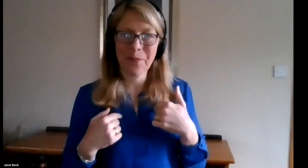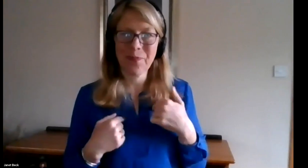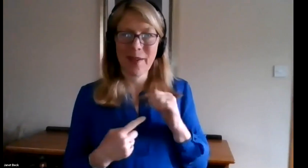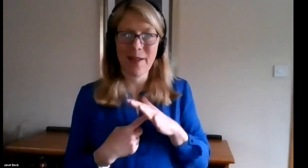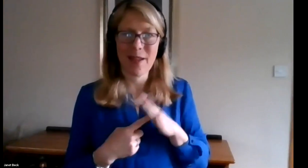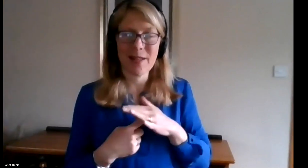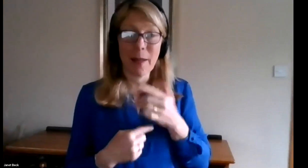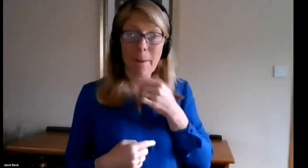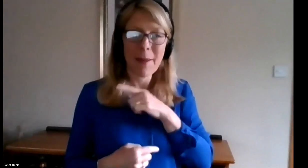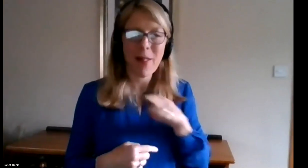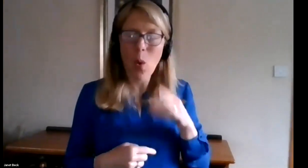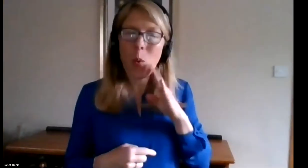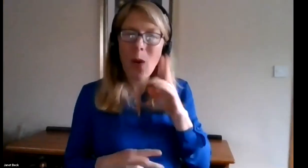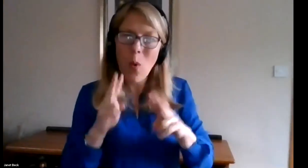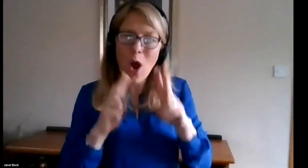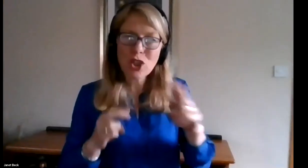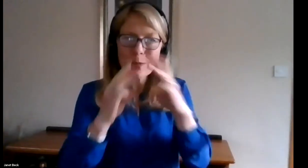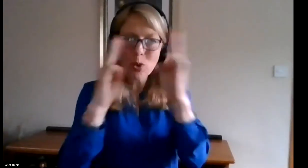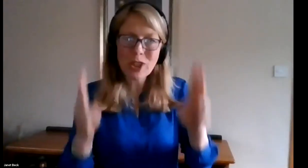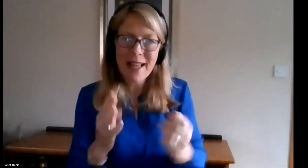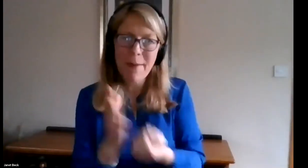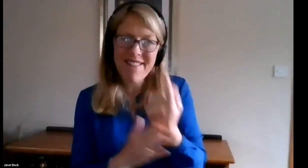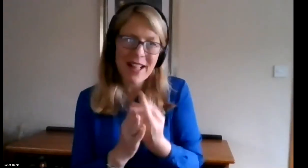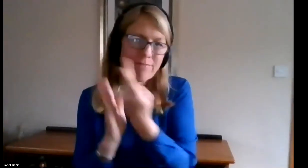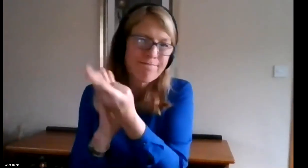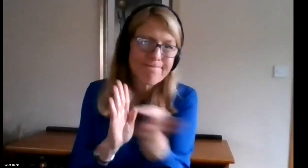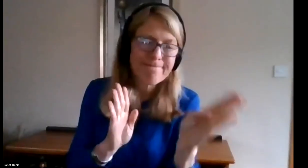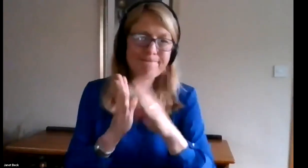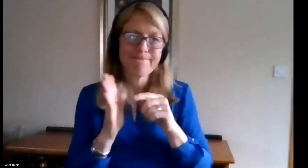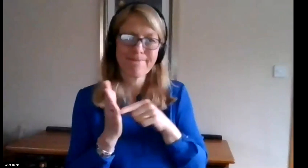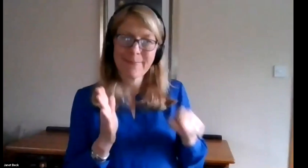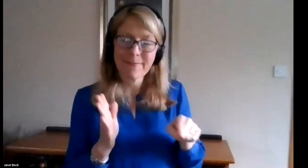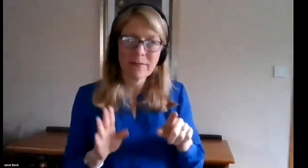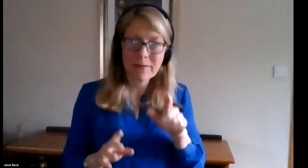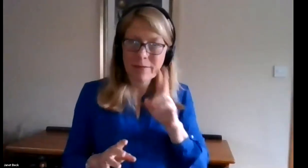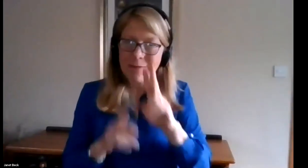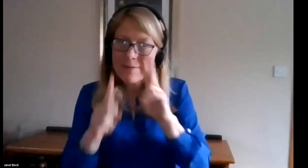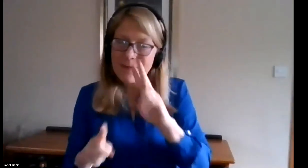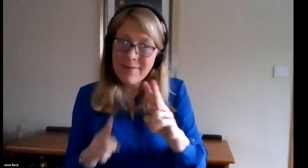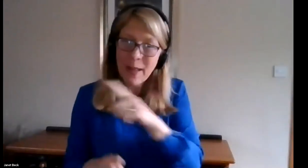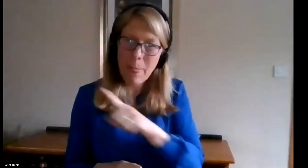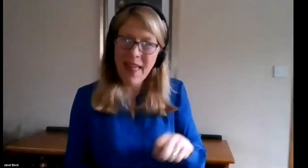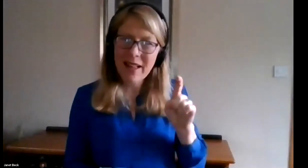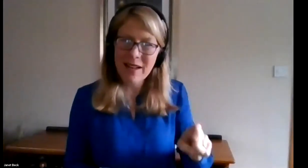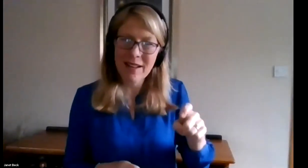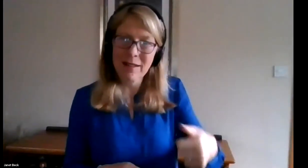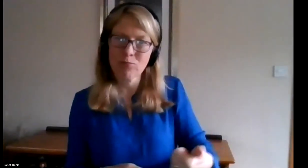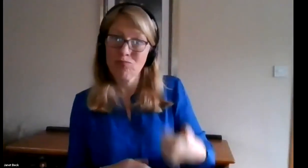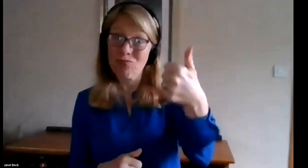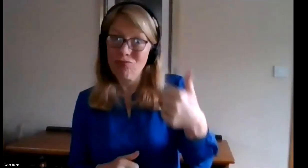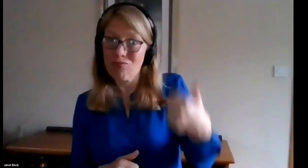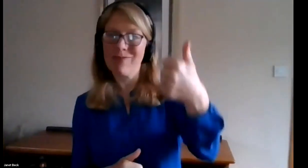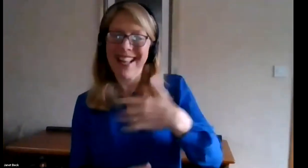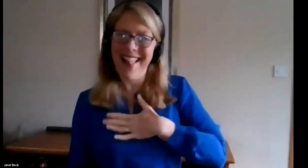what do they comment about the events, and an analysis of the comments and the engagements with comments in comparison to likes,